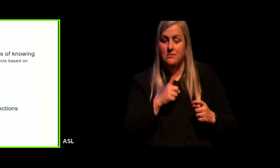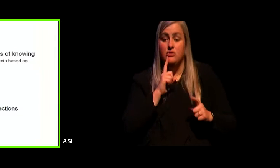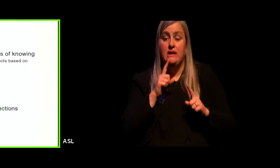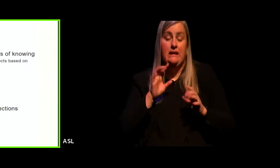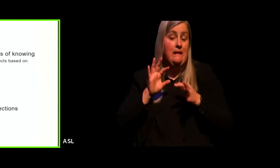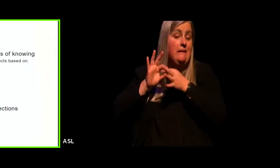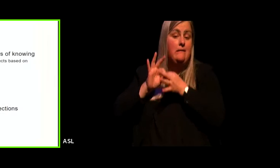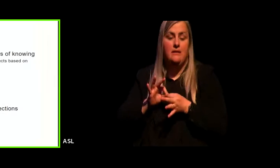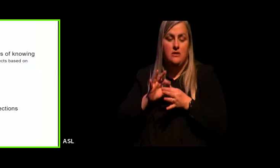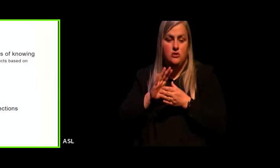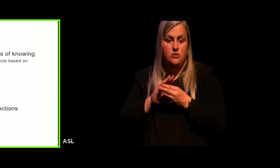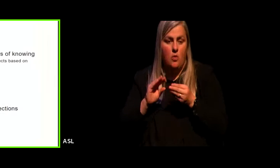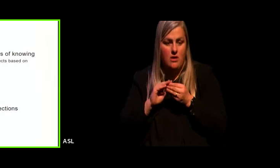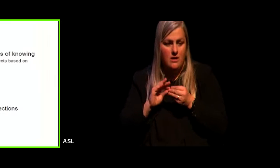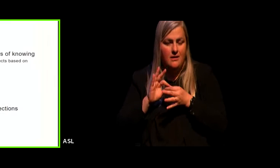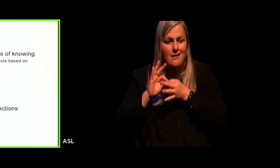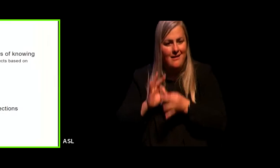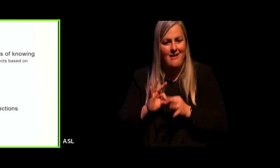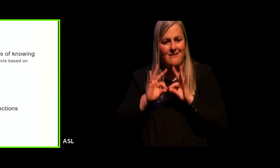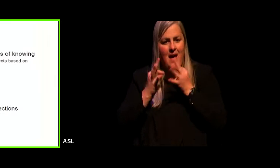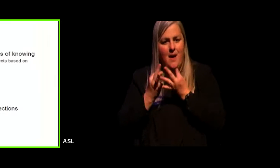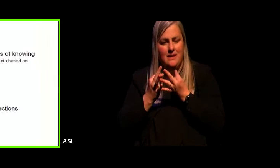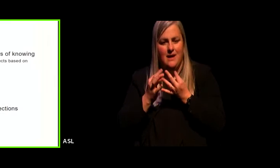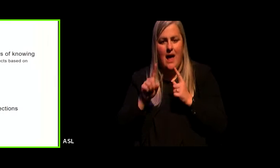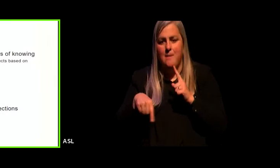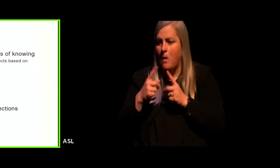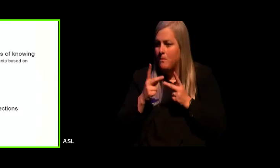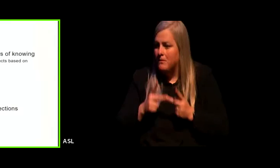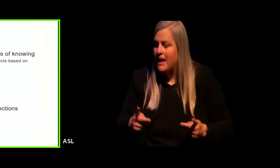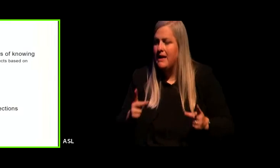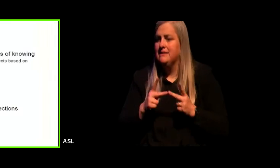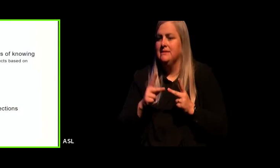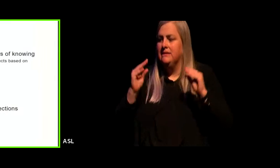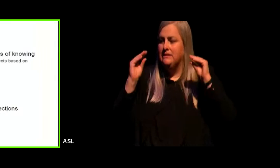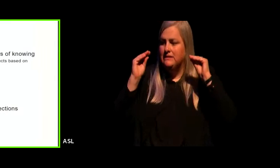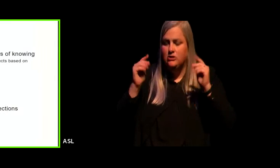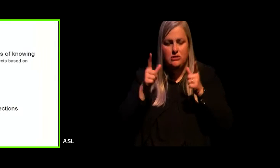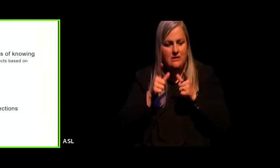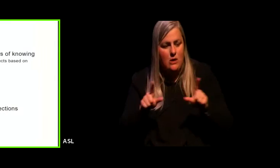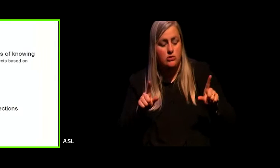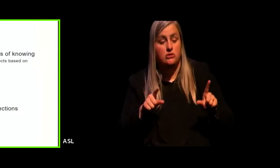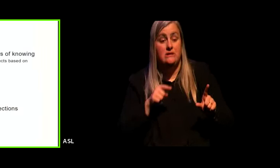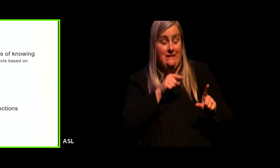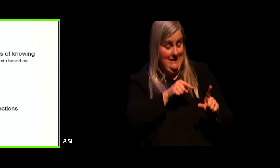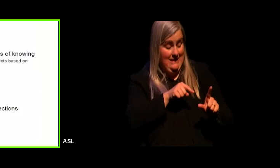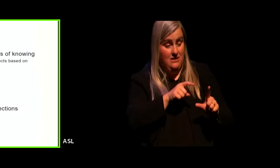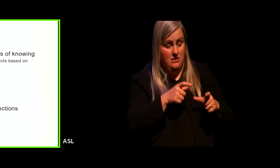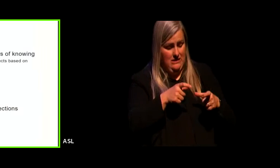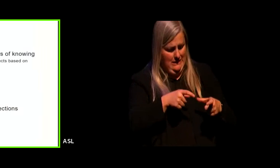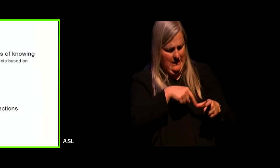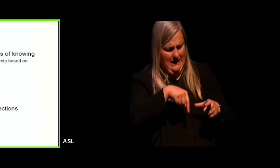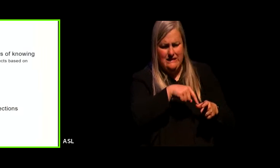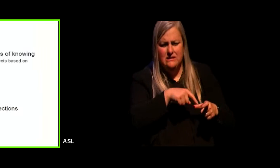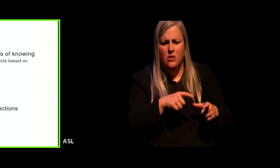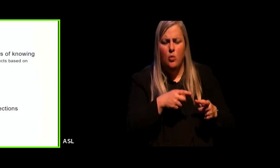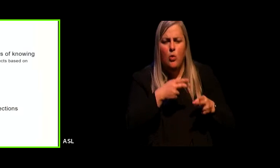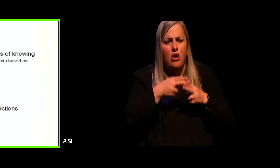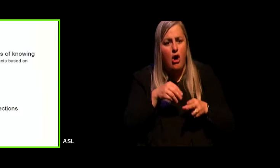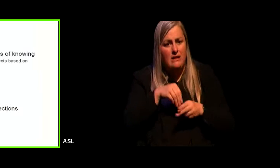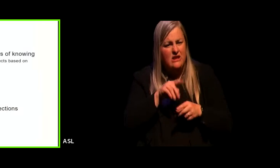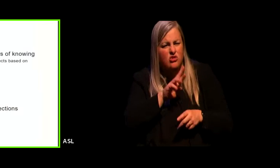family. It's about place. It's about teachings. It's about language. What would we call this in Cree or in Michif? So this is